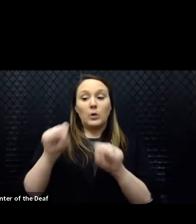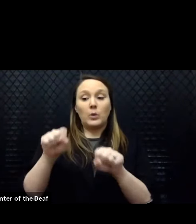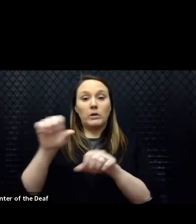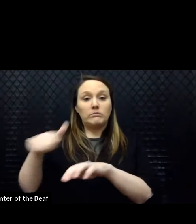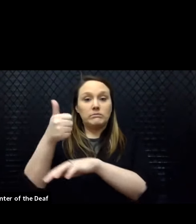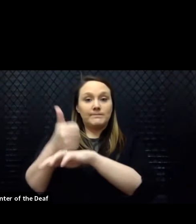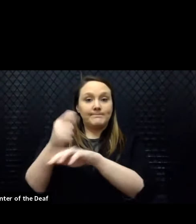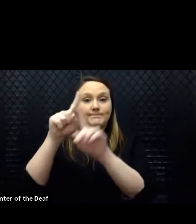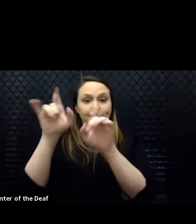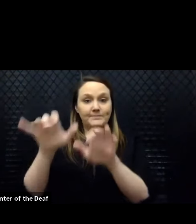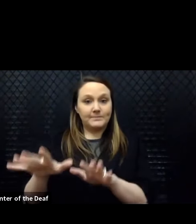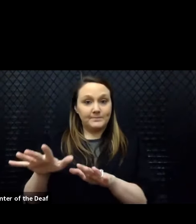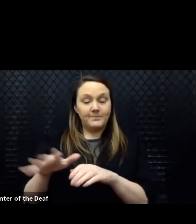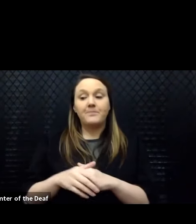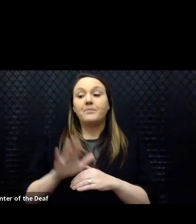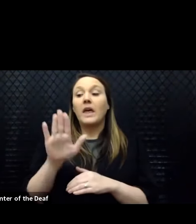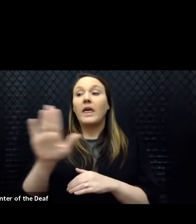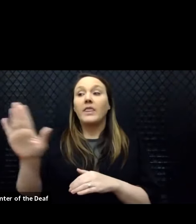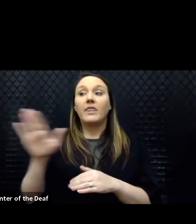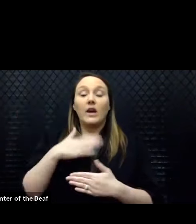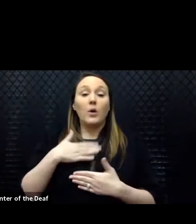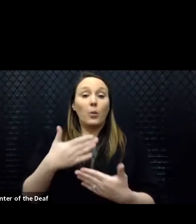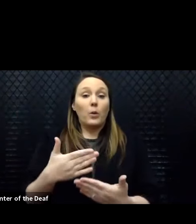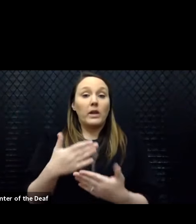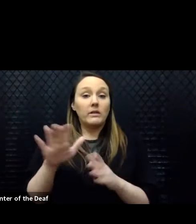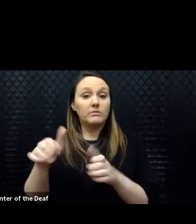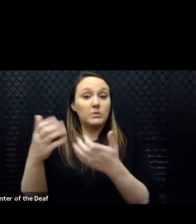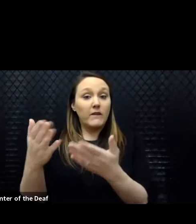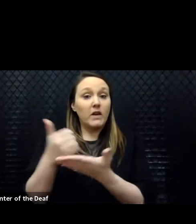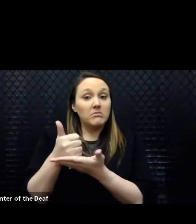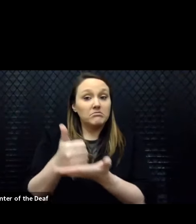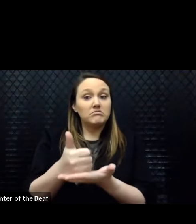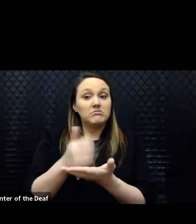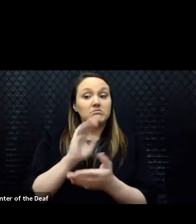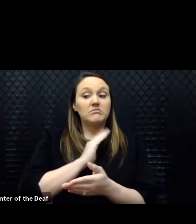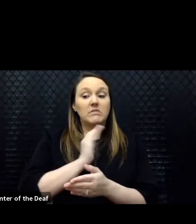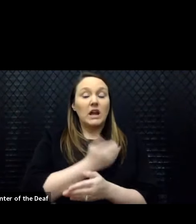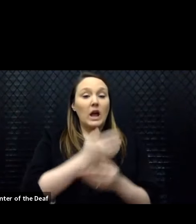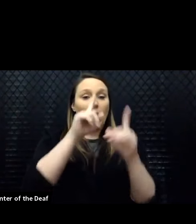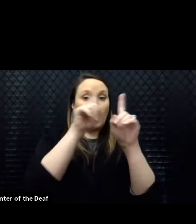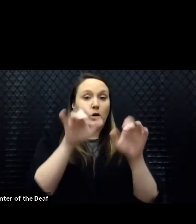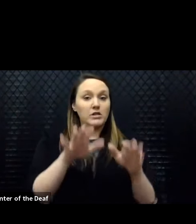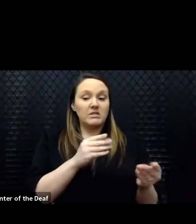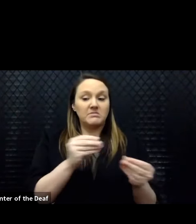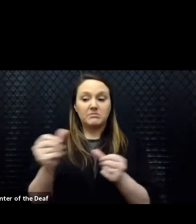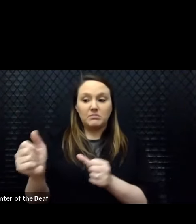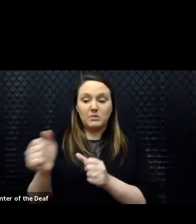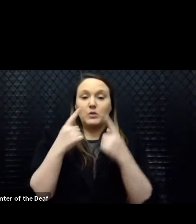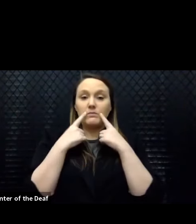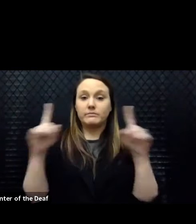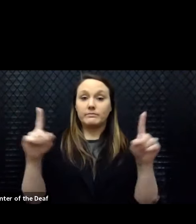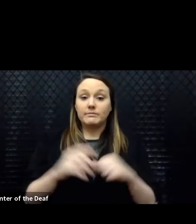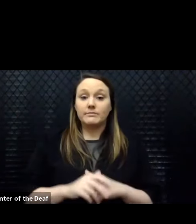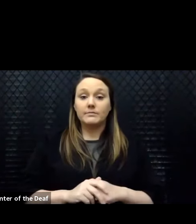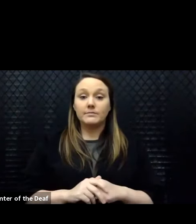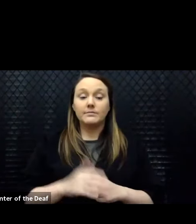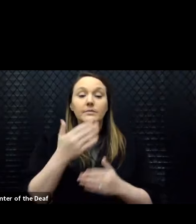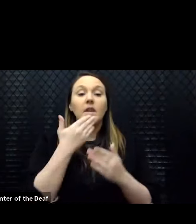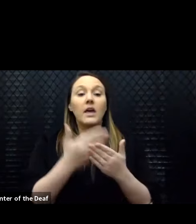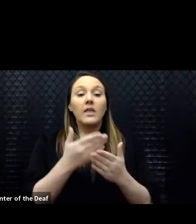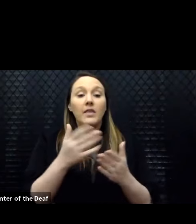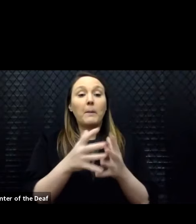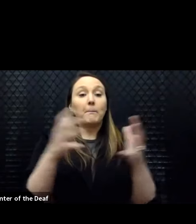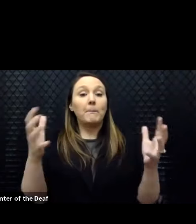provide assistance has allowed our testing to occur smoothly and efficiently. And we'd also like to thank the many county and